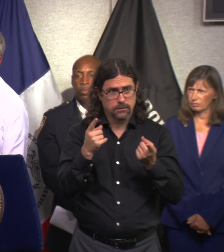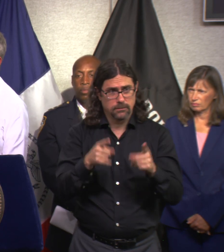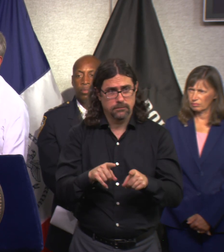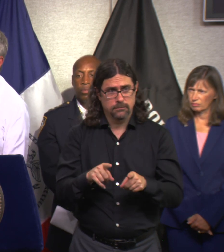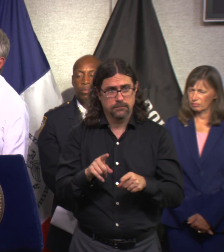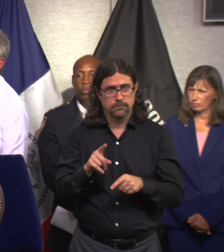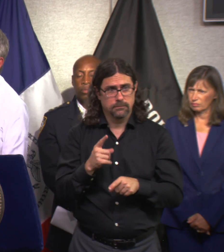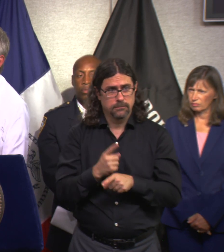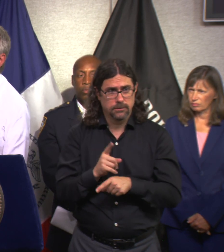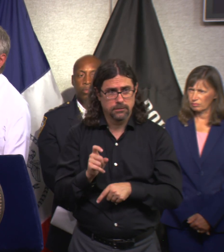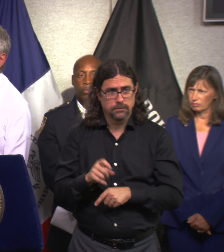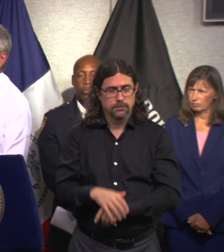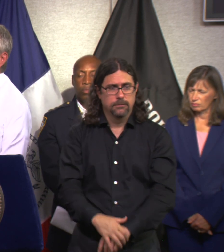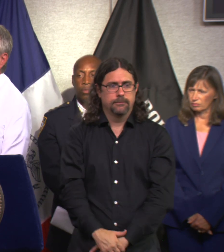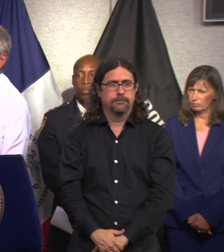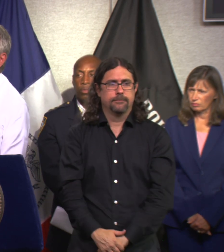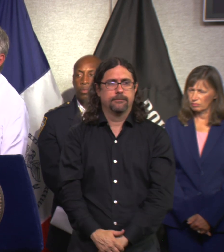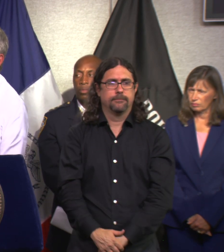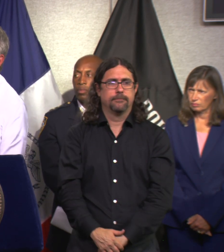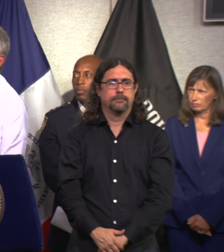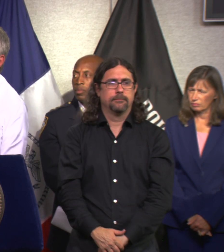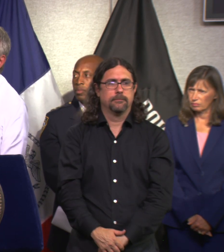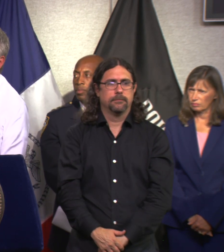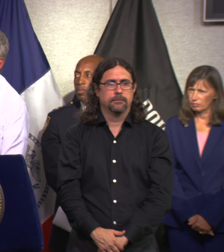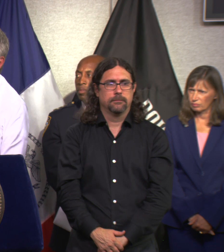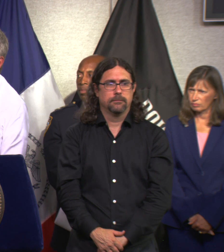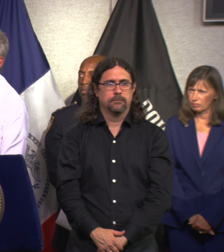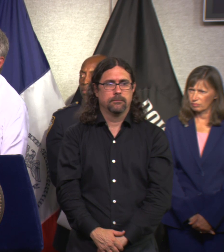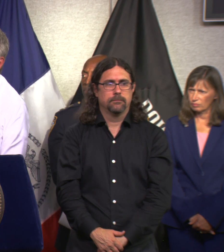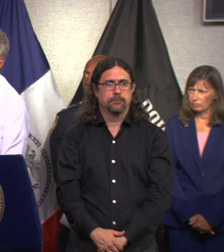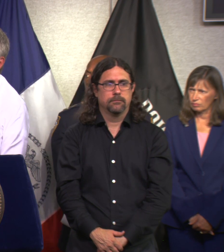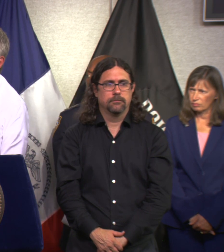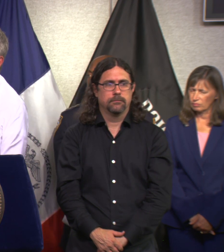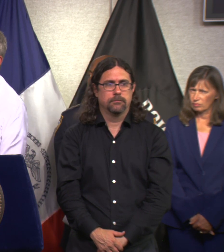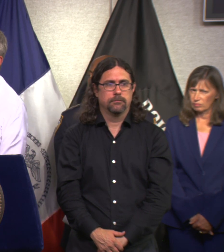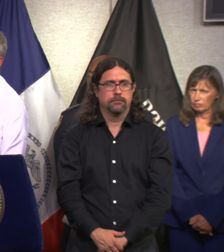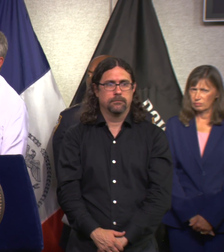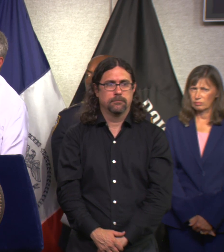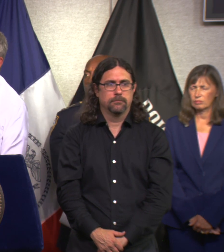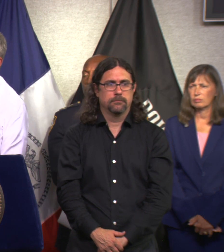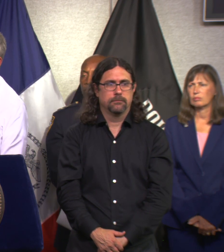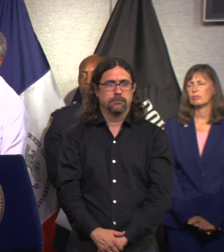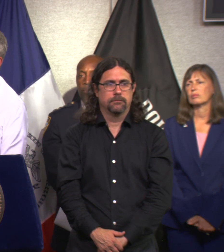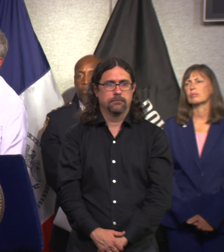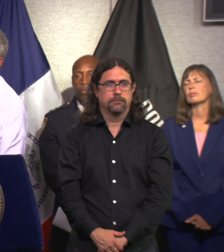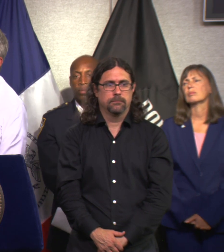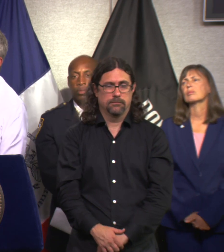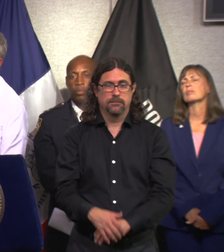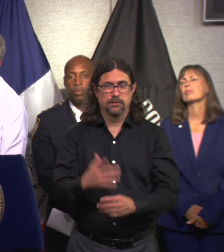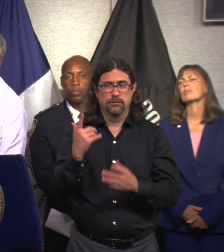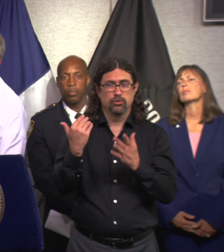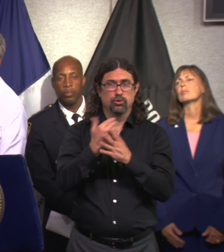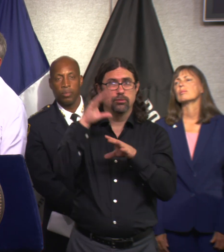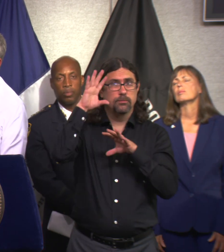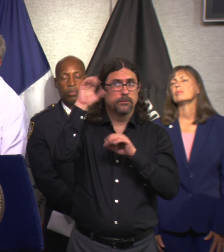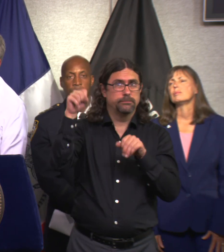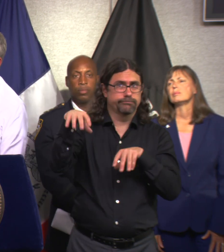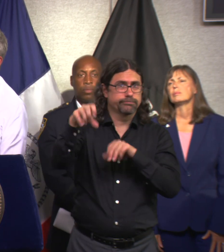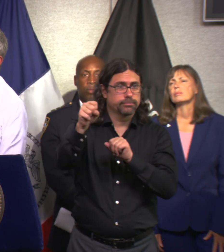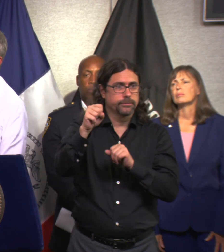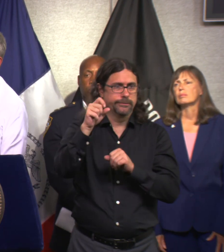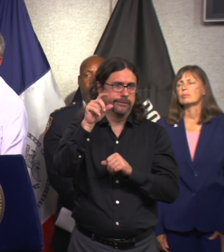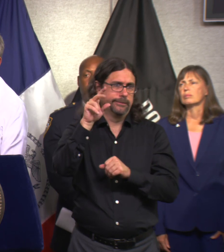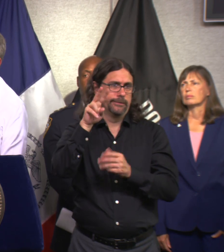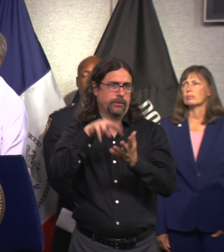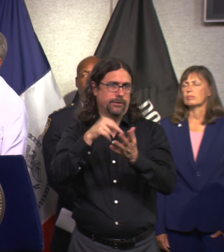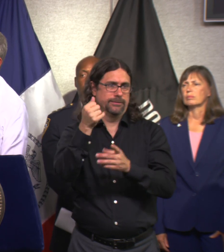did not know, it's a very pertinent point, we did not know up until literally the final hour if the previous administration would act. When the new administration came